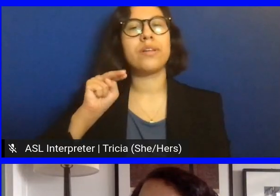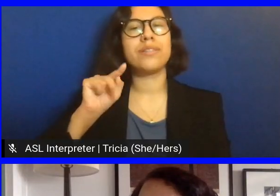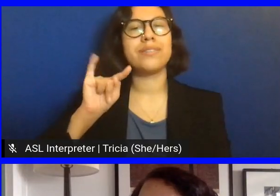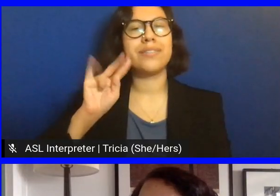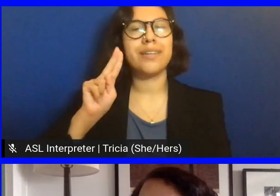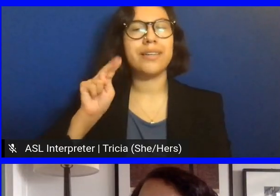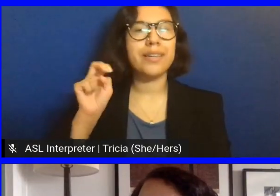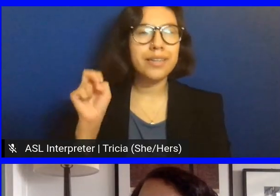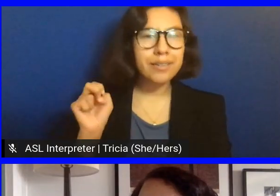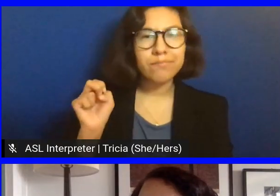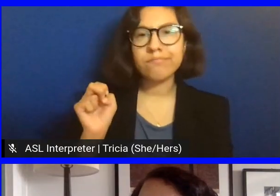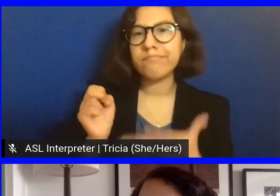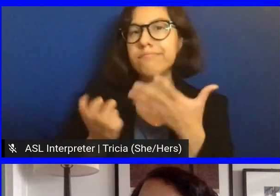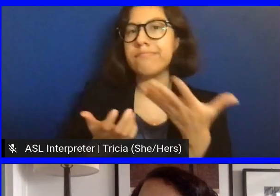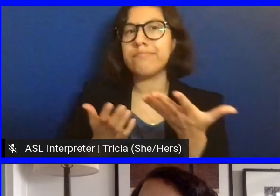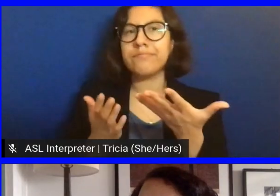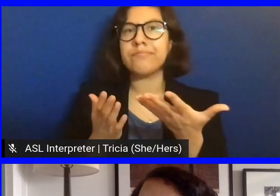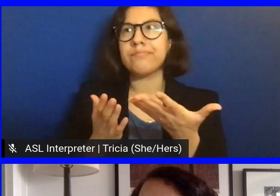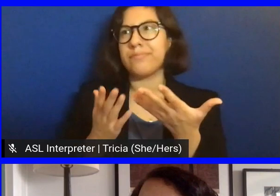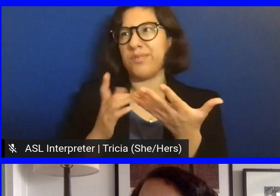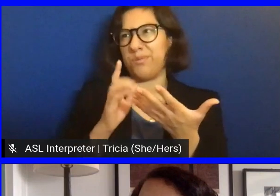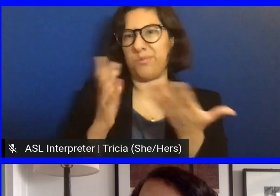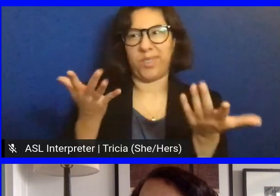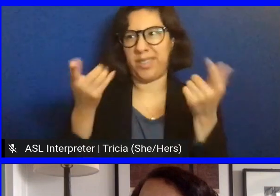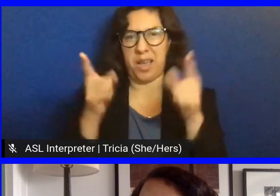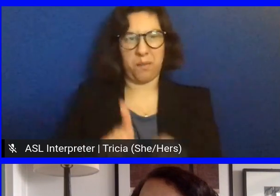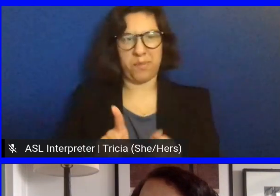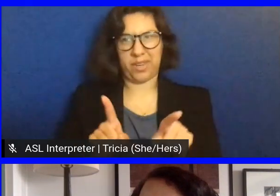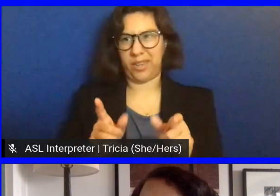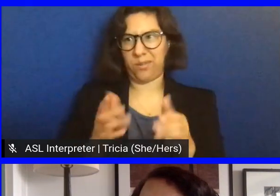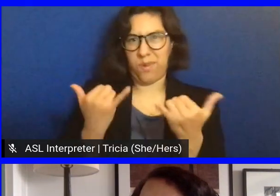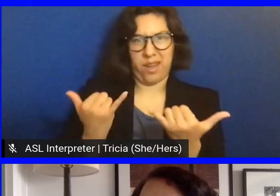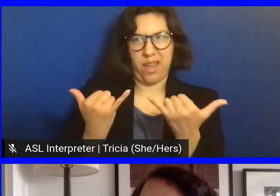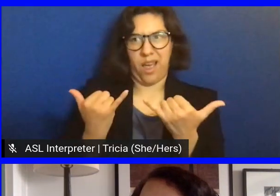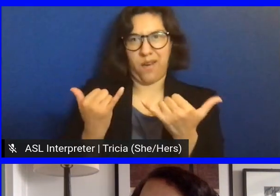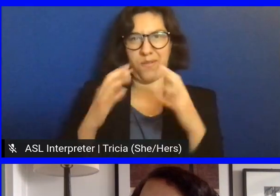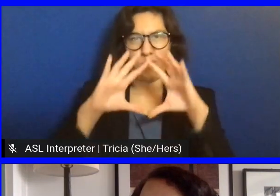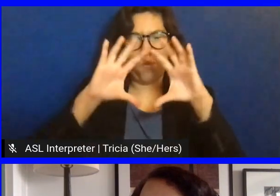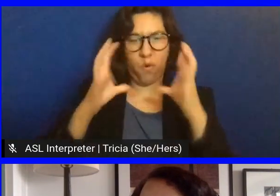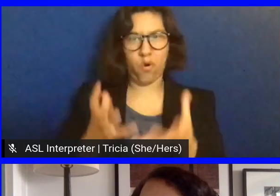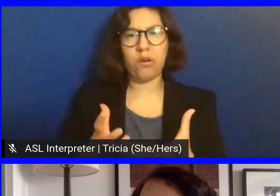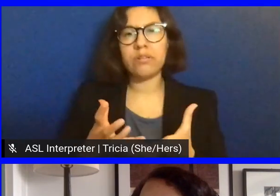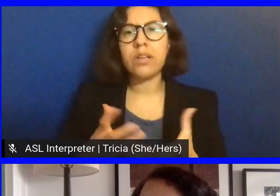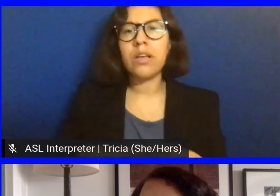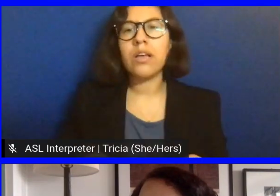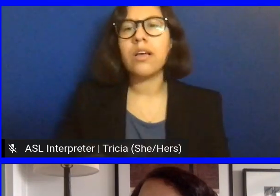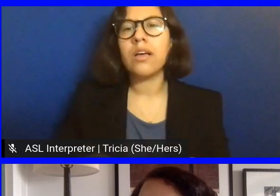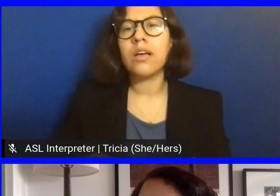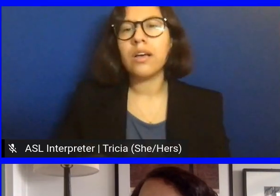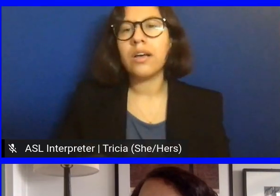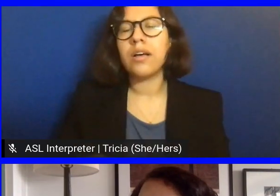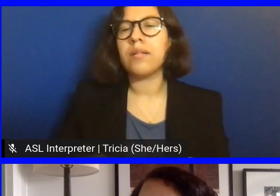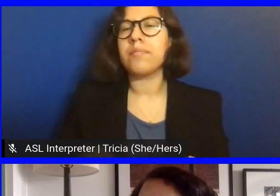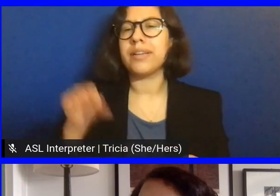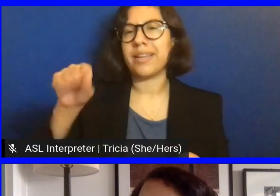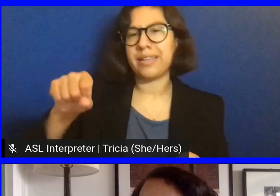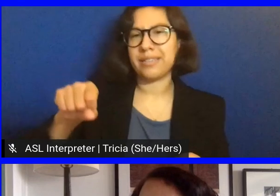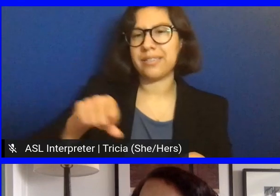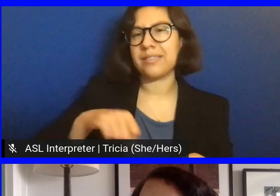this crazy thing that's happening all around the world, and also creatively.